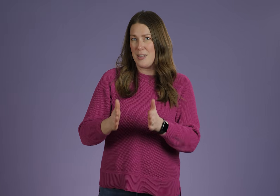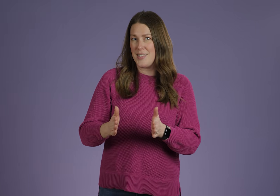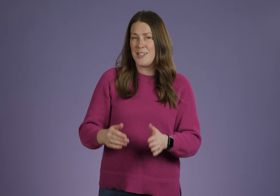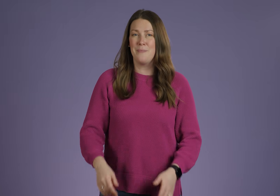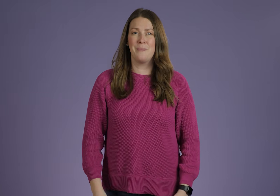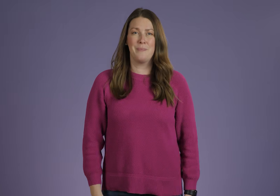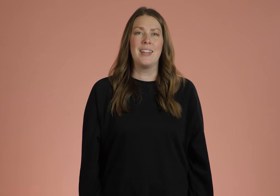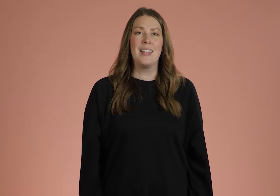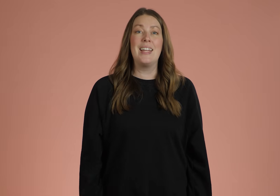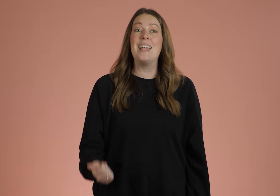therapist.